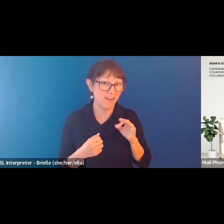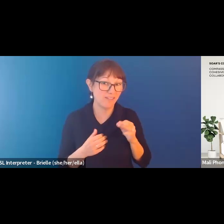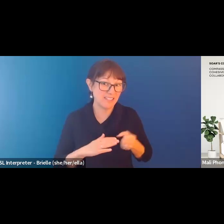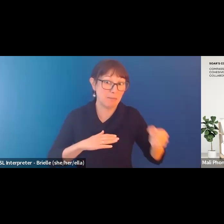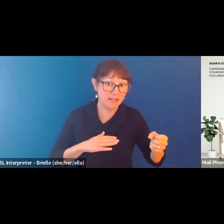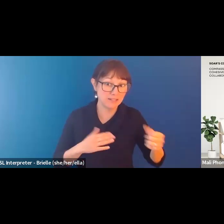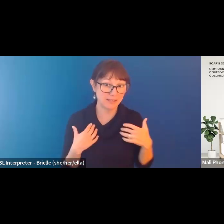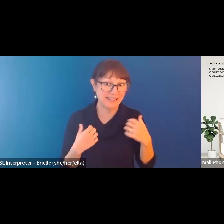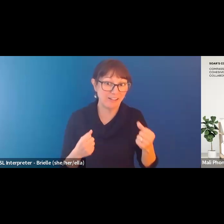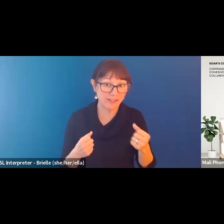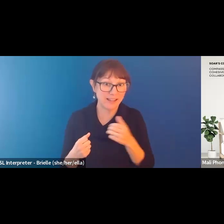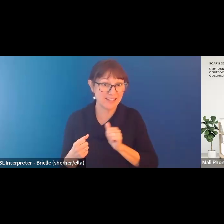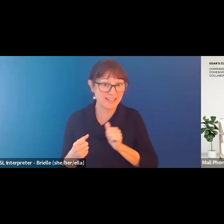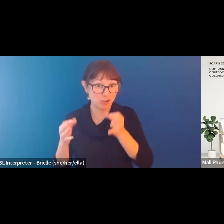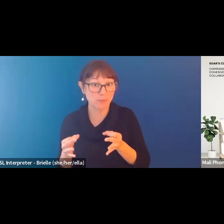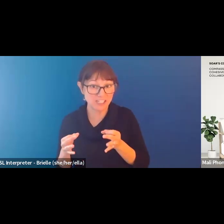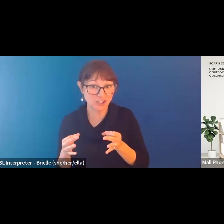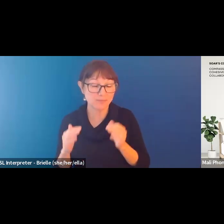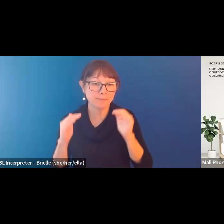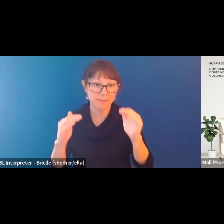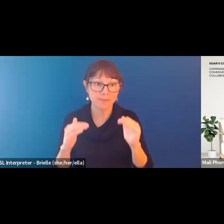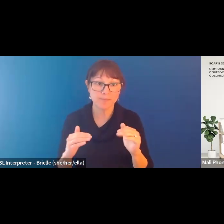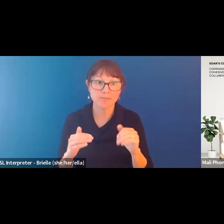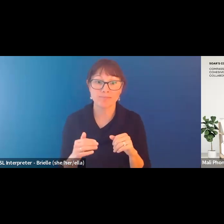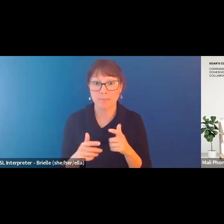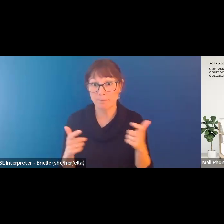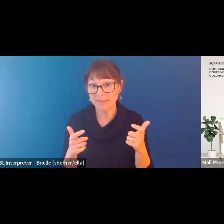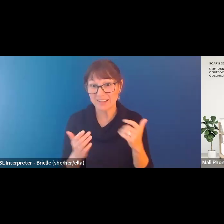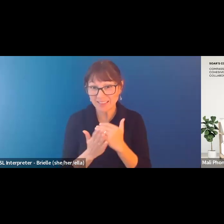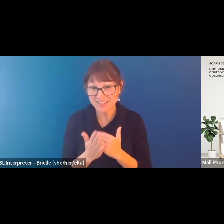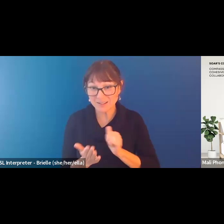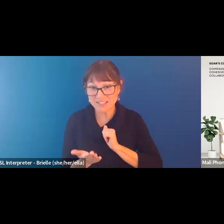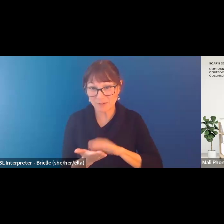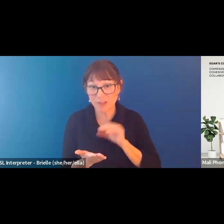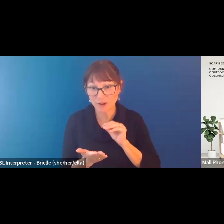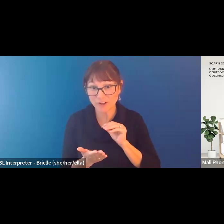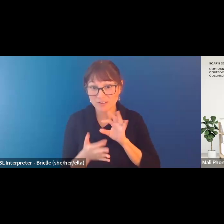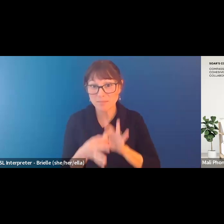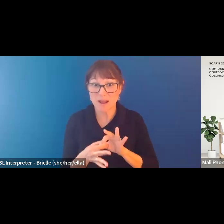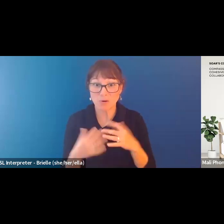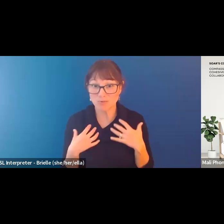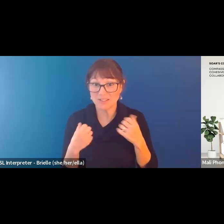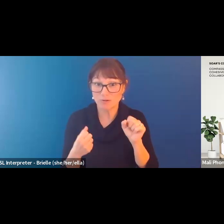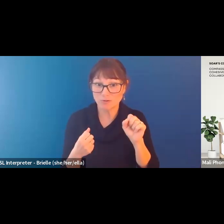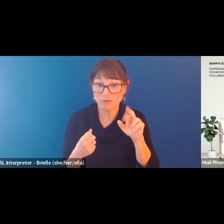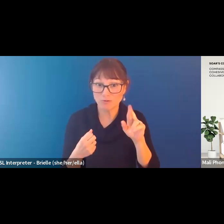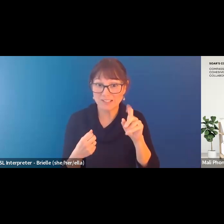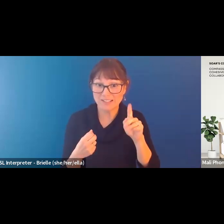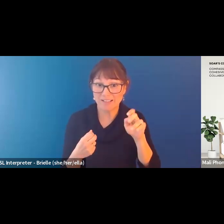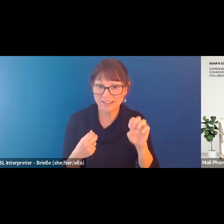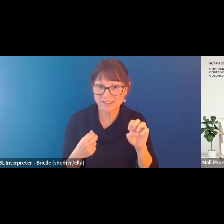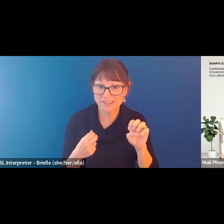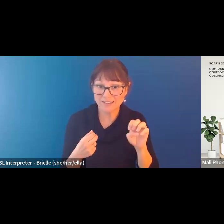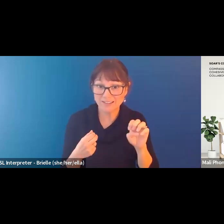determination. Next, I'll walk you through major lessons that I've learned around resilience and leadership. We'll